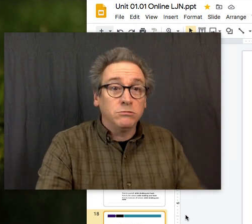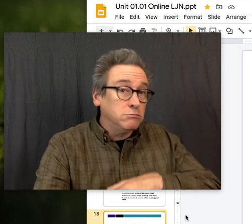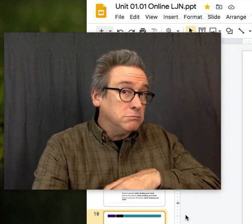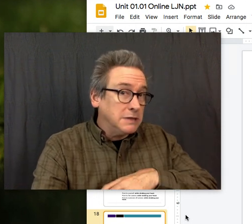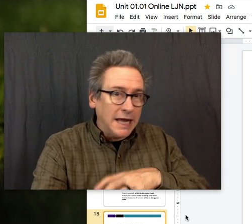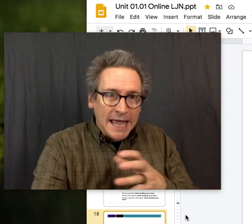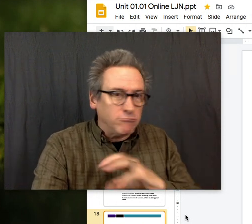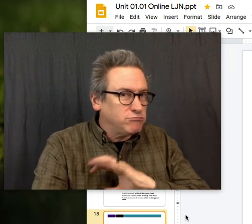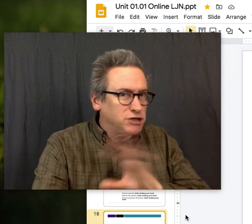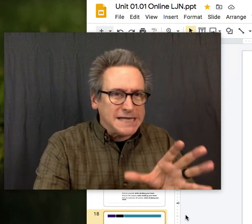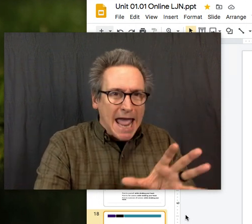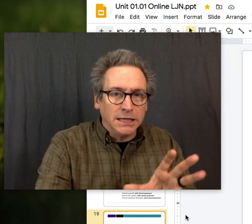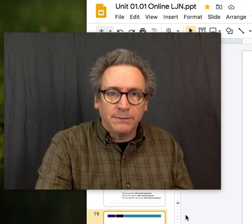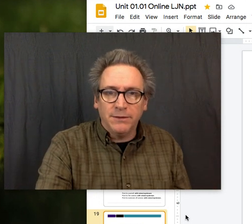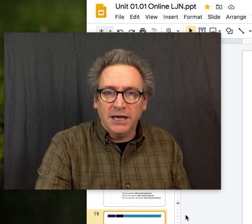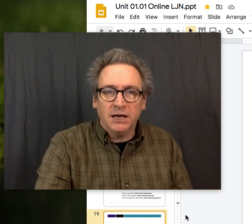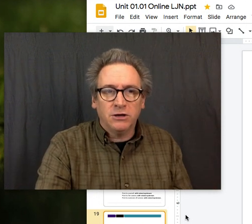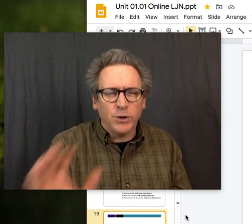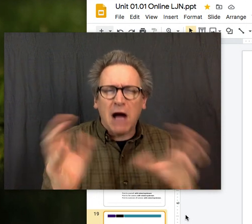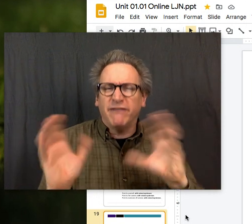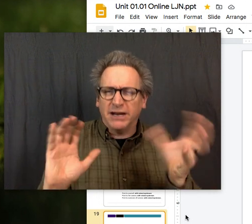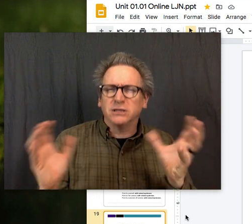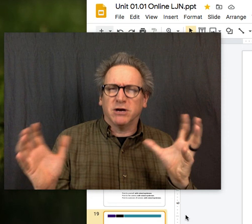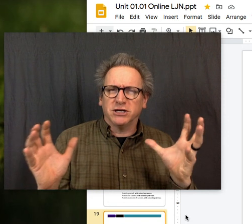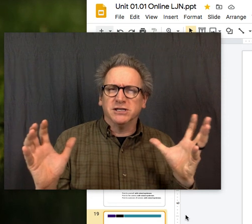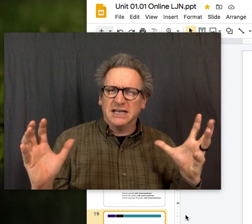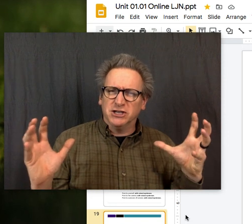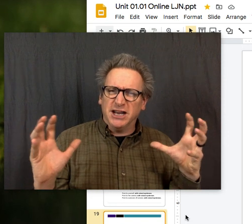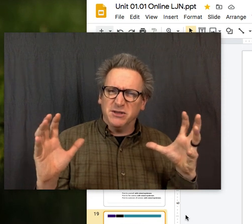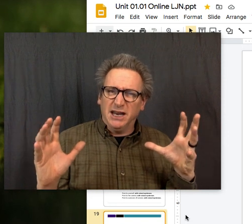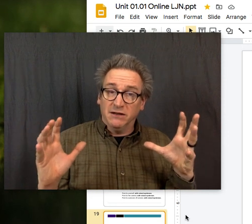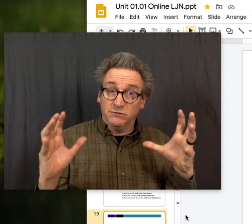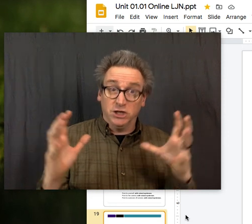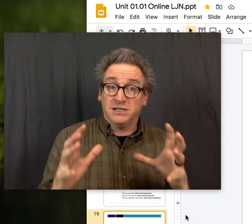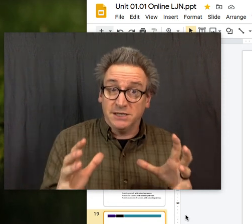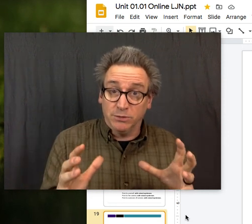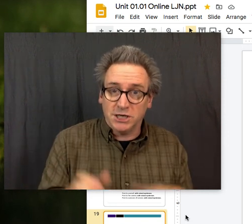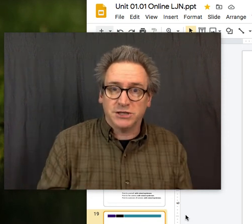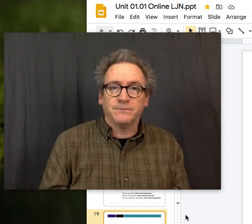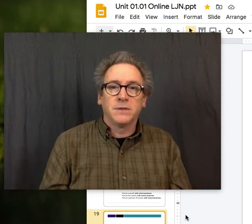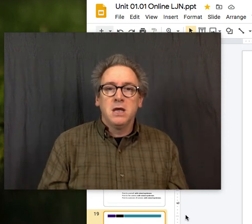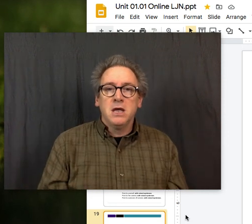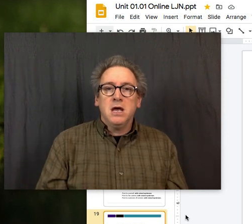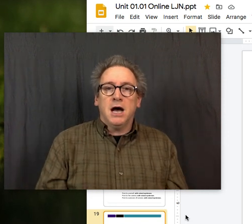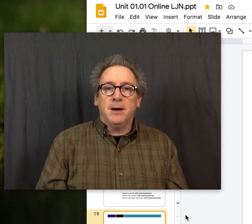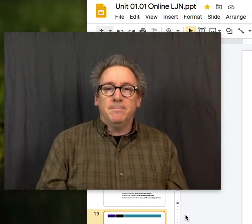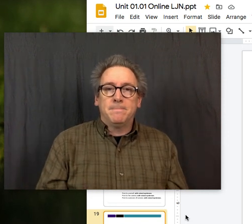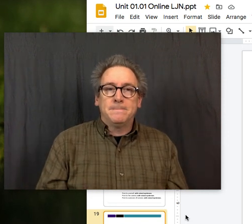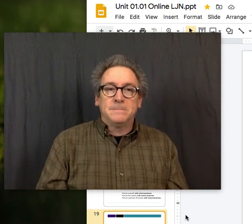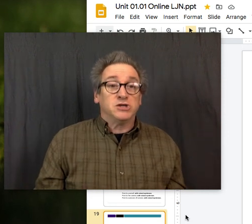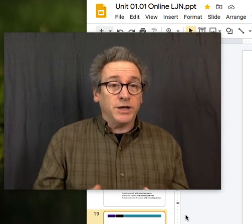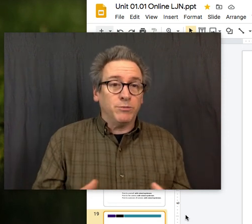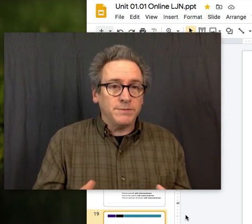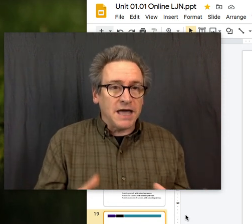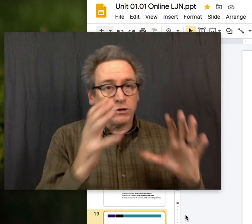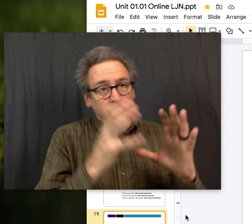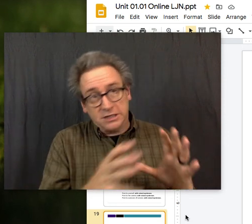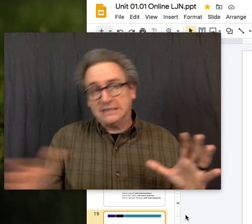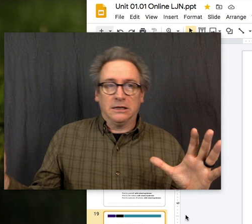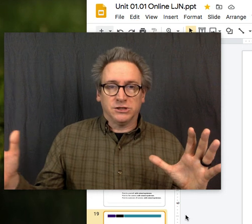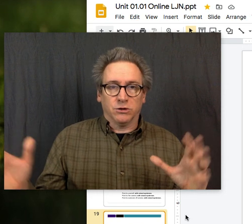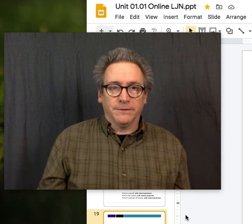So again, just adding a little bit of meaning, showing how facial expressions can change the meaning of just a simple gesture. So we can put them